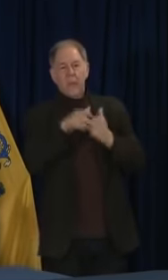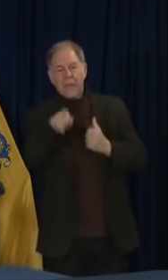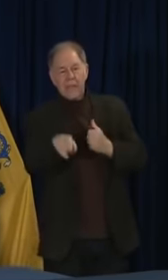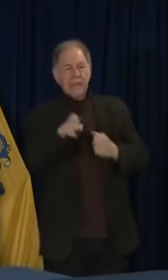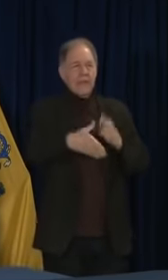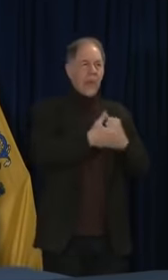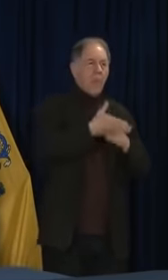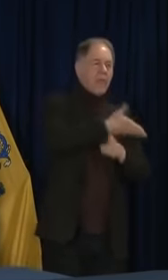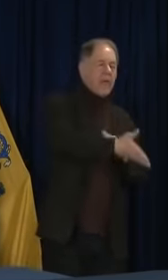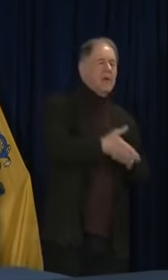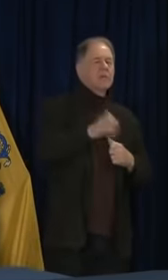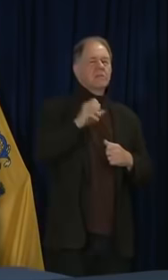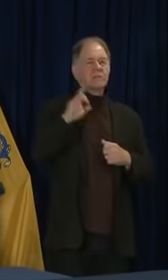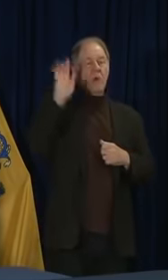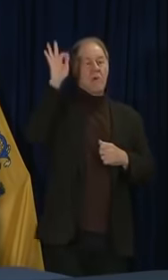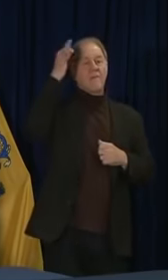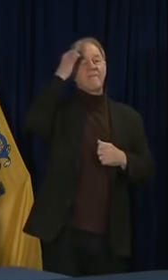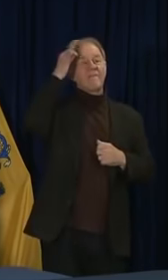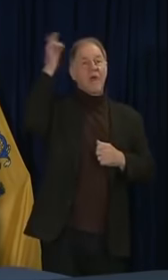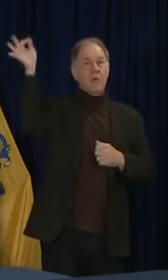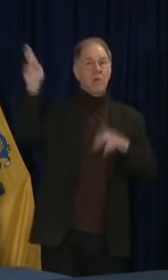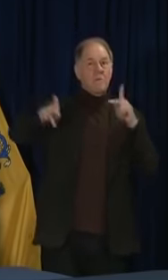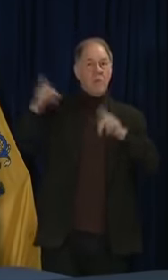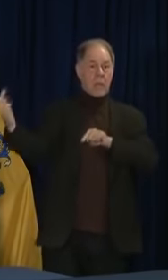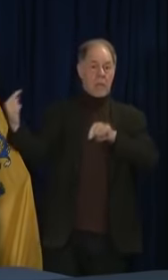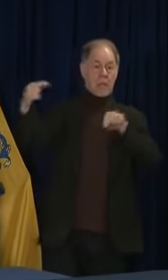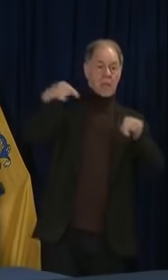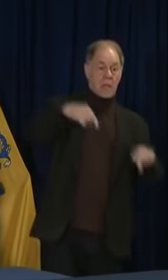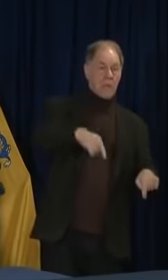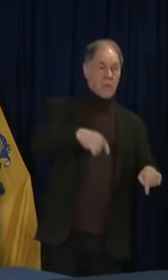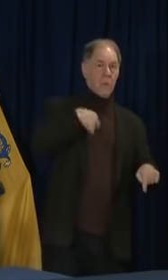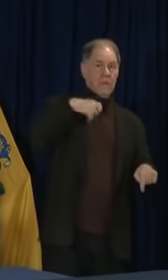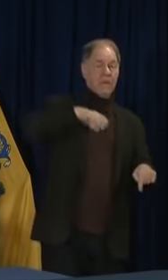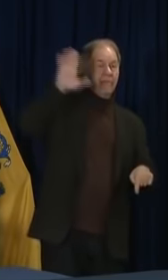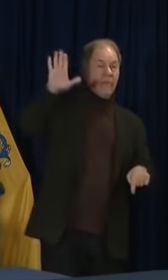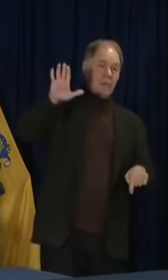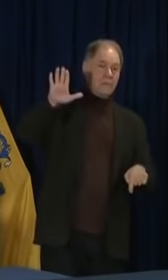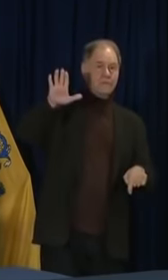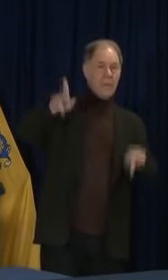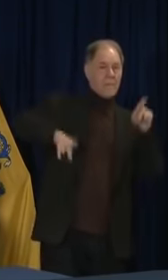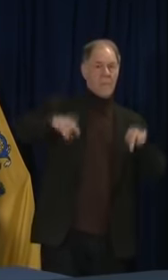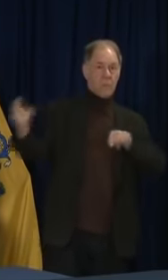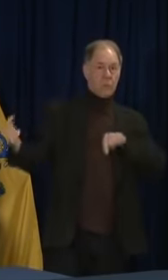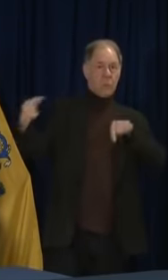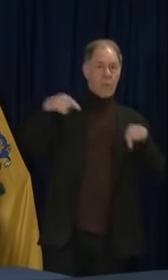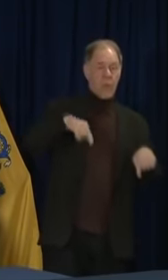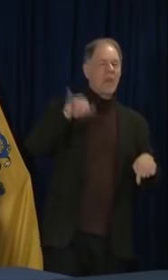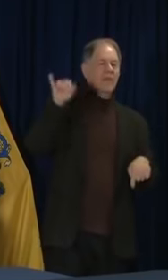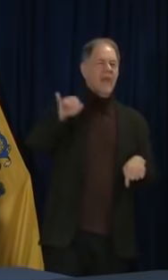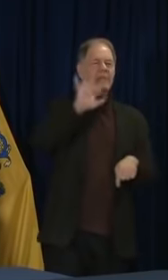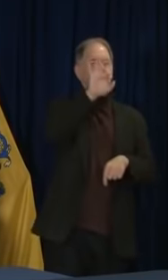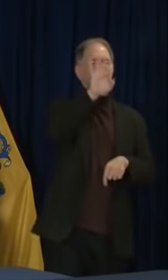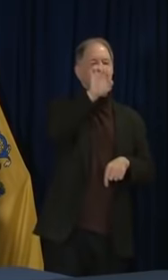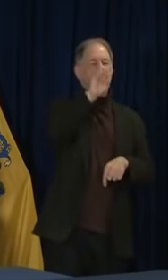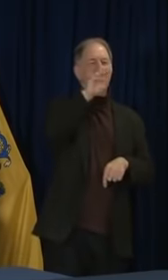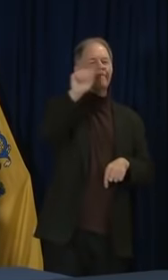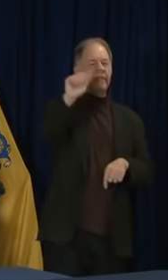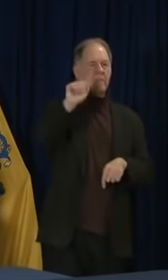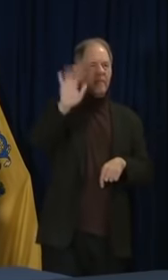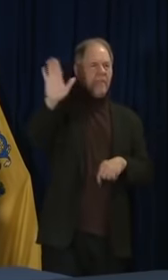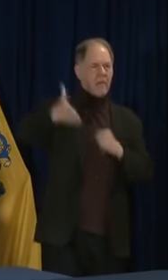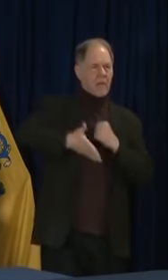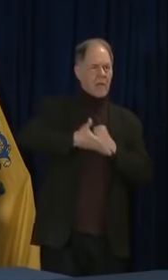the immediate federal boots on the ground help that we want and need is the FEMA testing help with PPE,